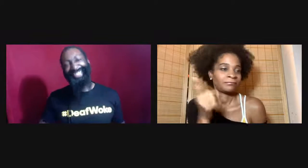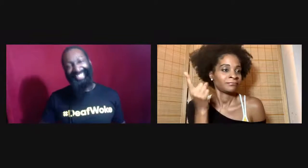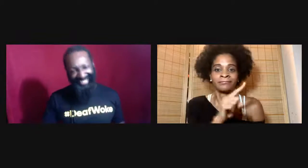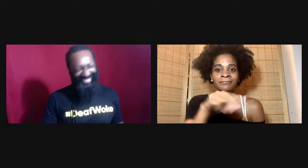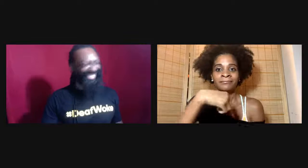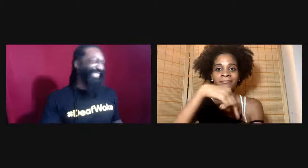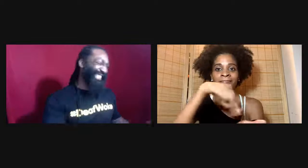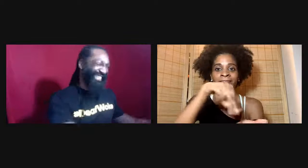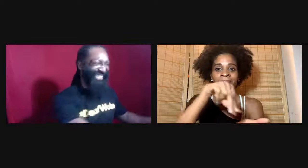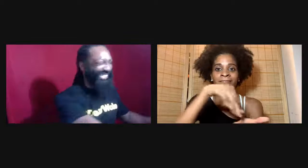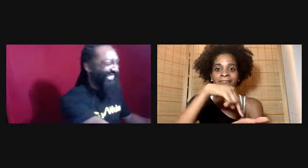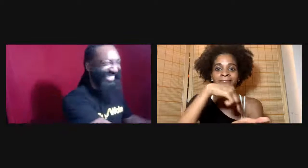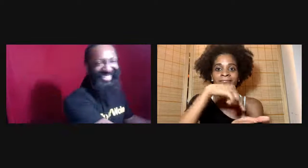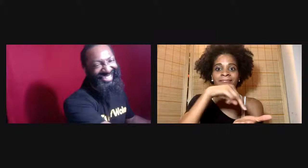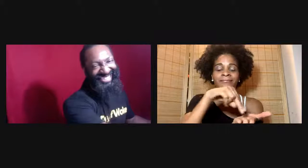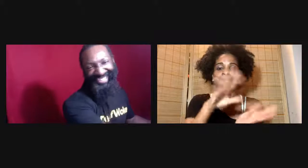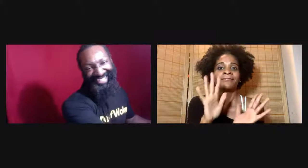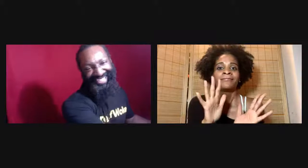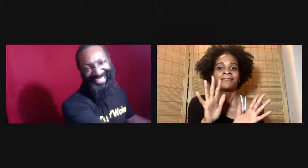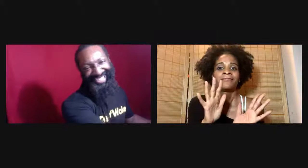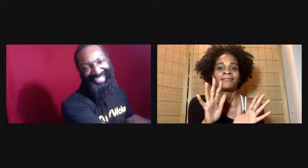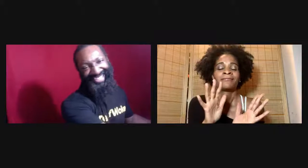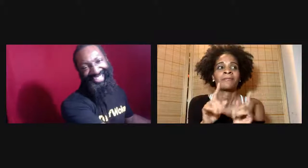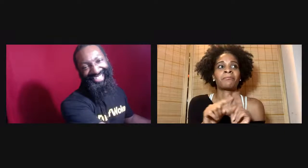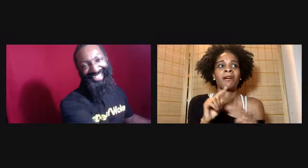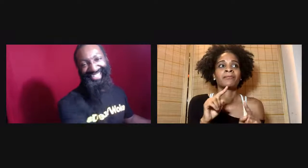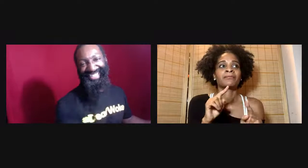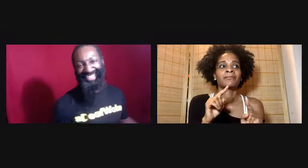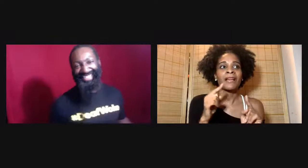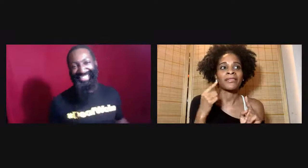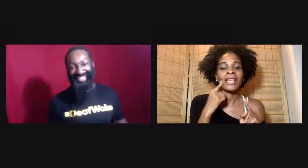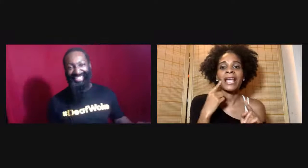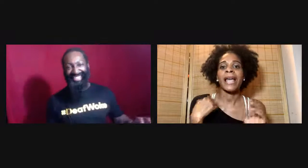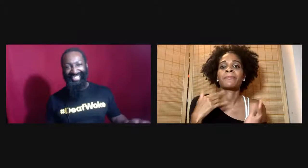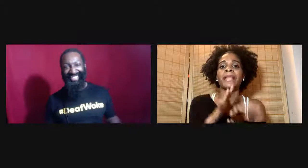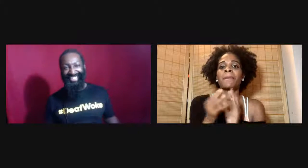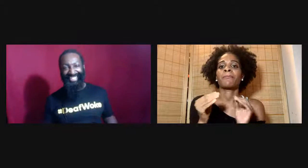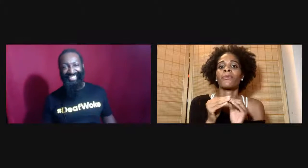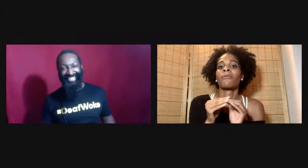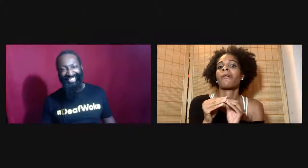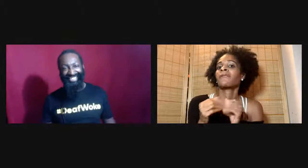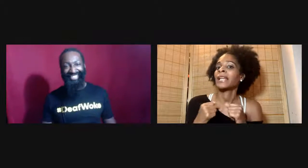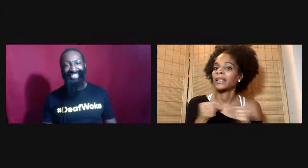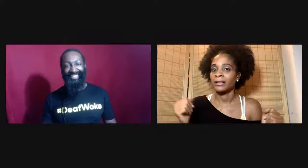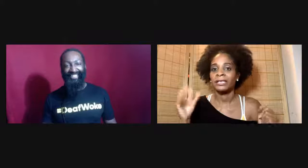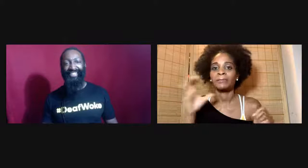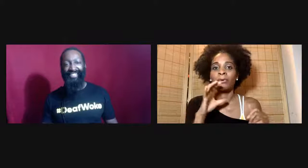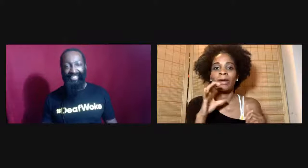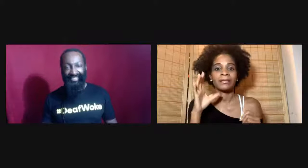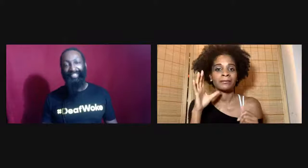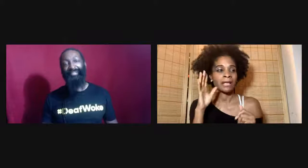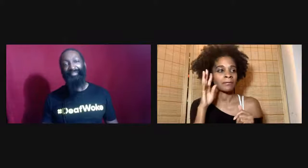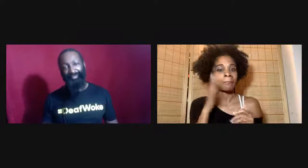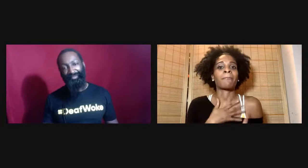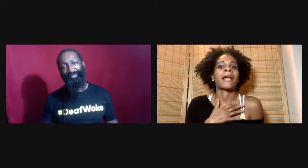Yeah, I would always just pop right into the front of the frame, you know. I always wanted to be dancing, and